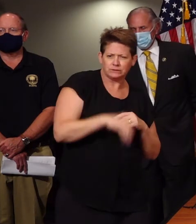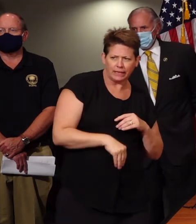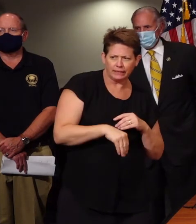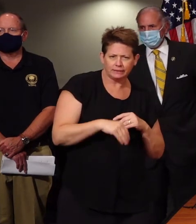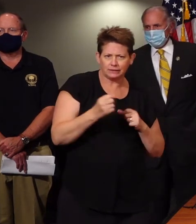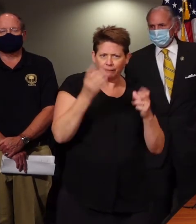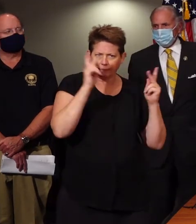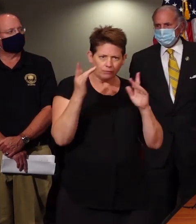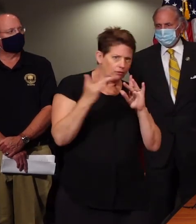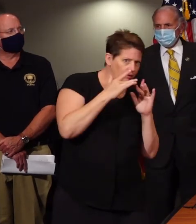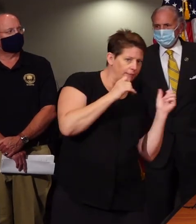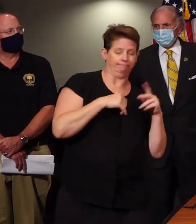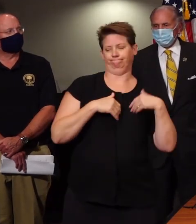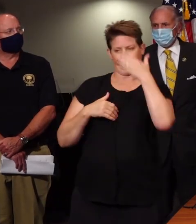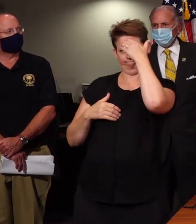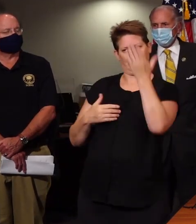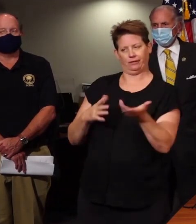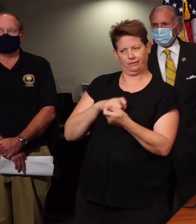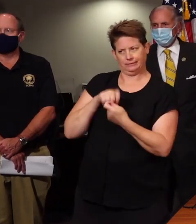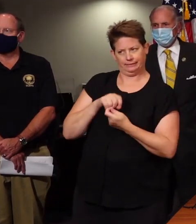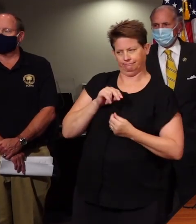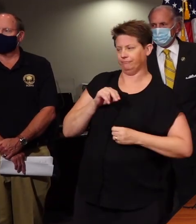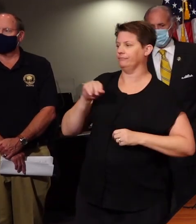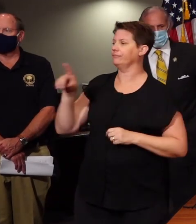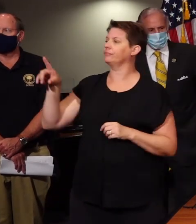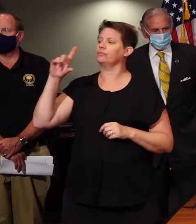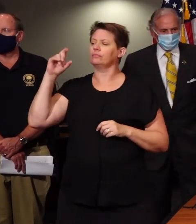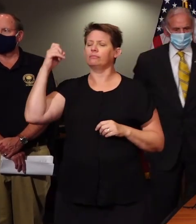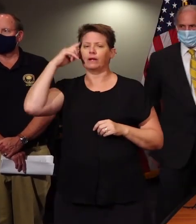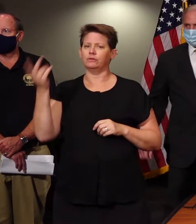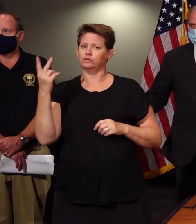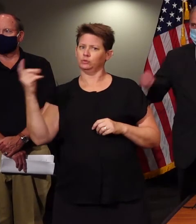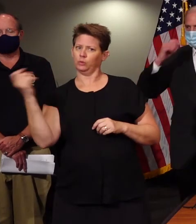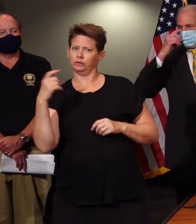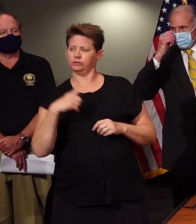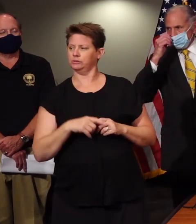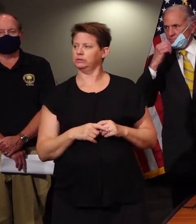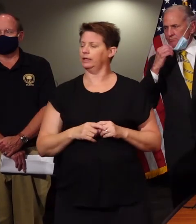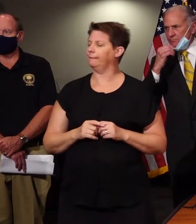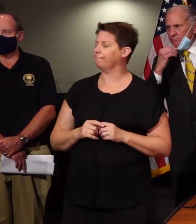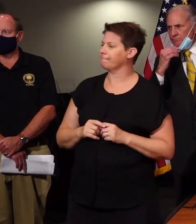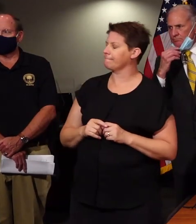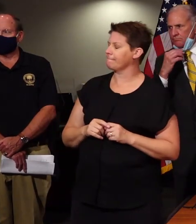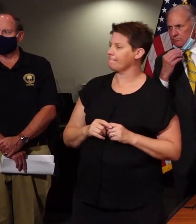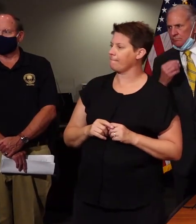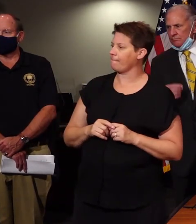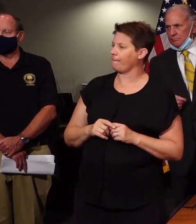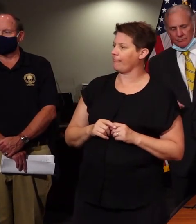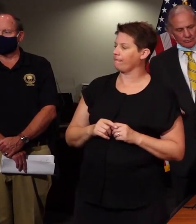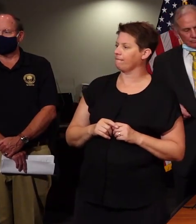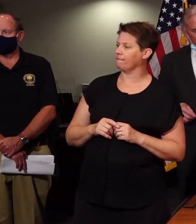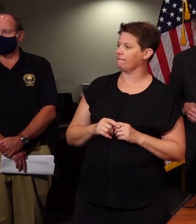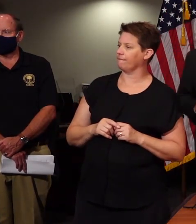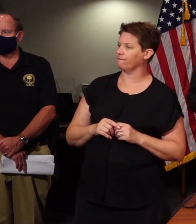top of your head? No, I don't know off the top of my head. And Governor, 2 questions for you, if you don't mind. Can you explain, you've repeatedly mentioned